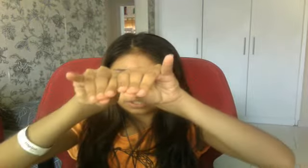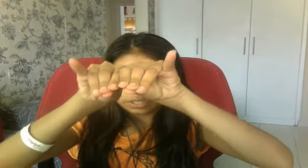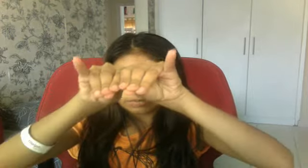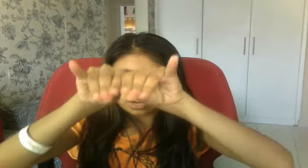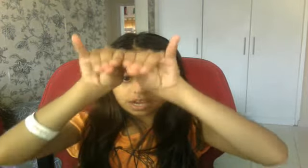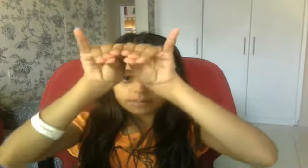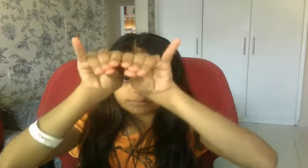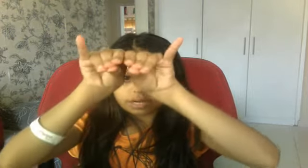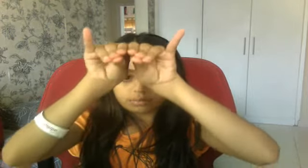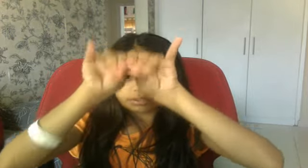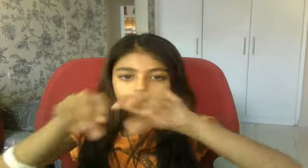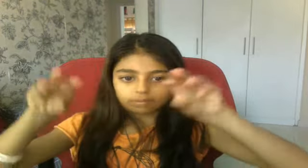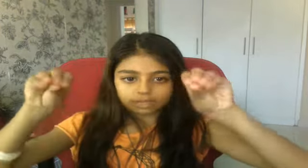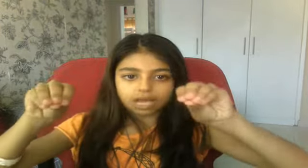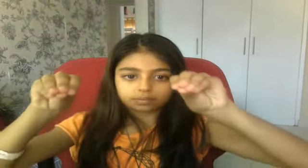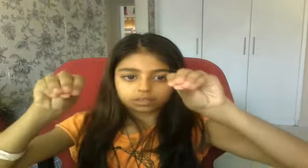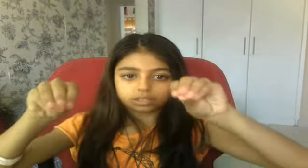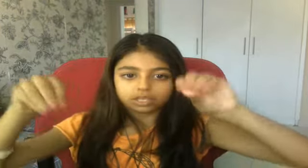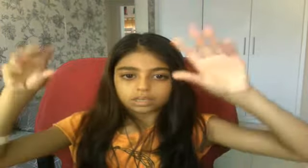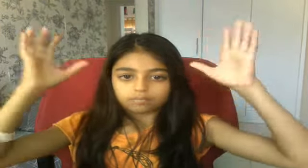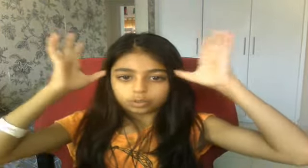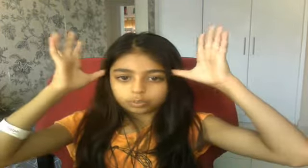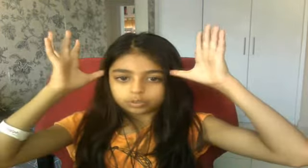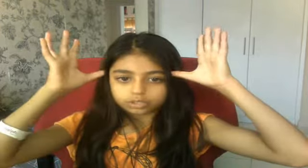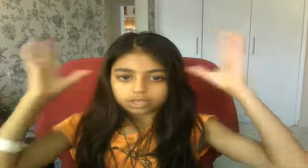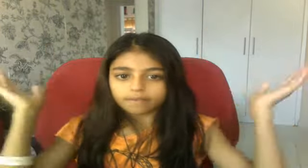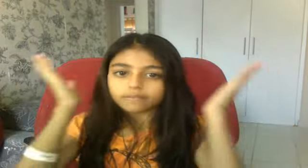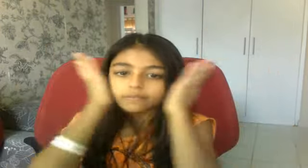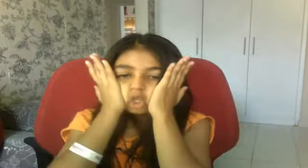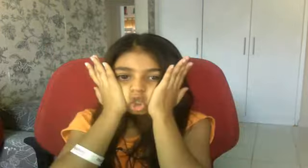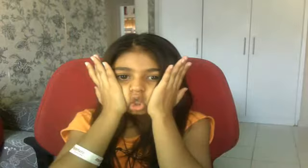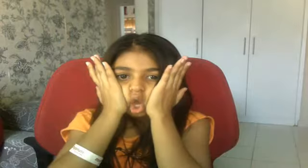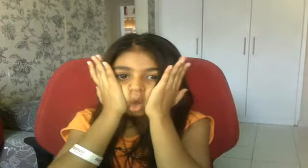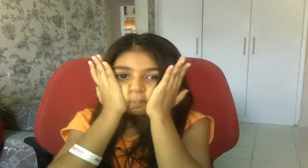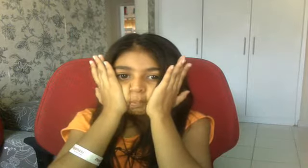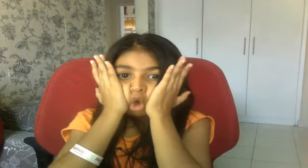big fat mama llama, camel, moose, fish, pup.